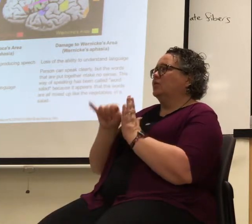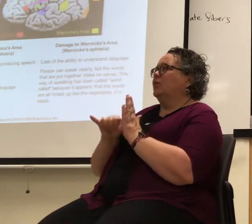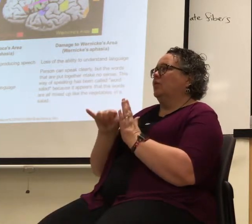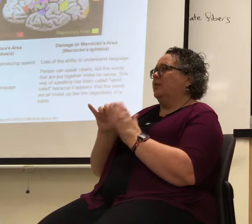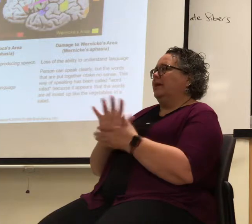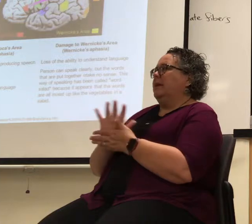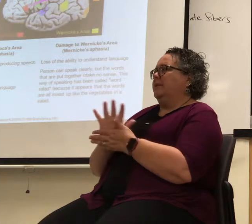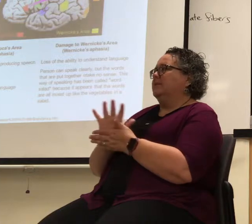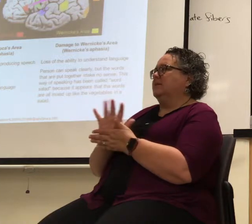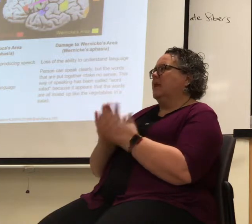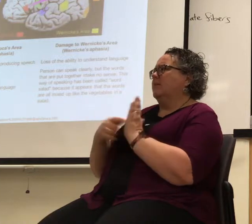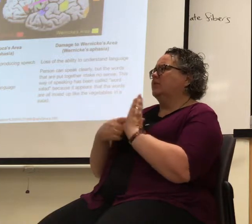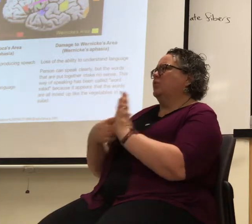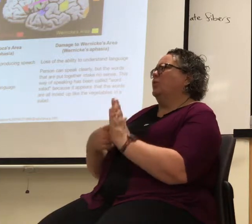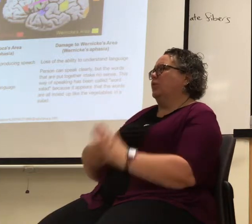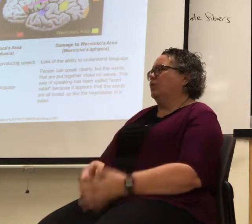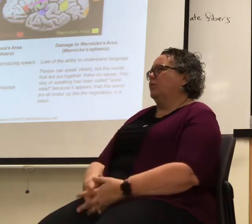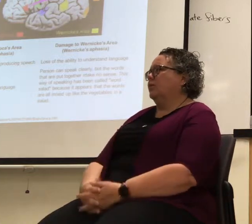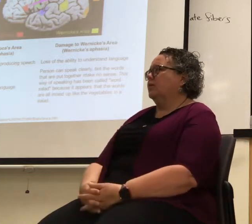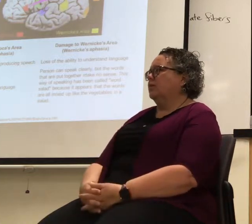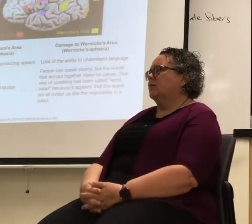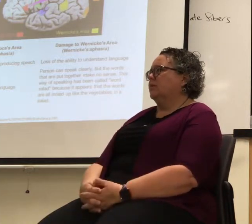here.